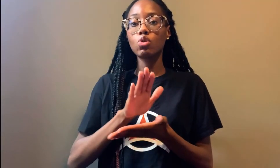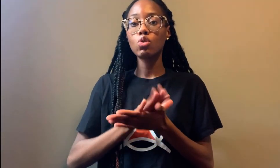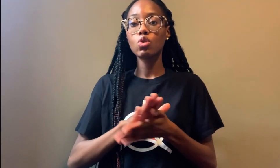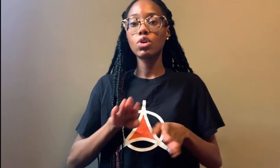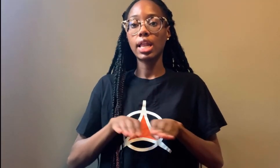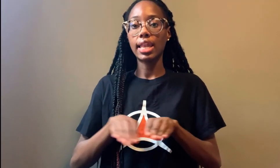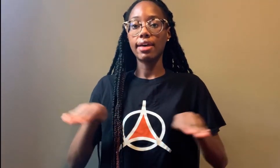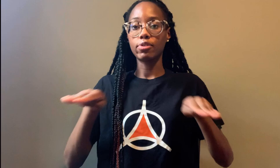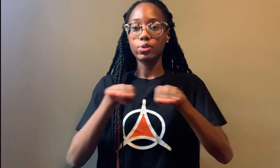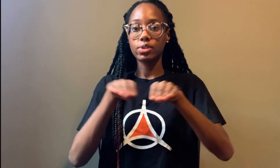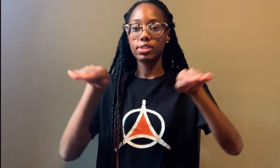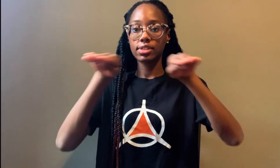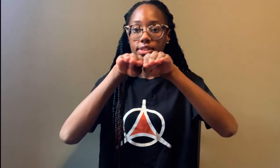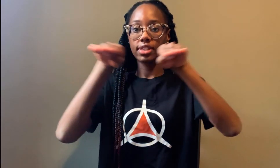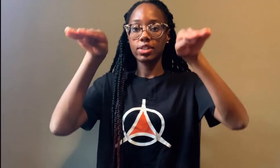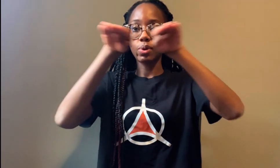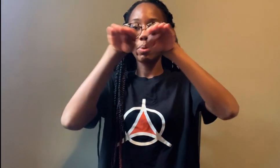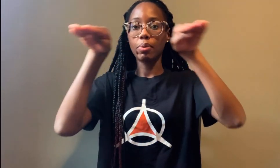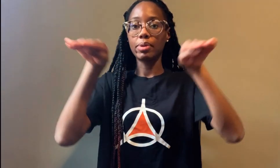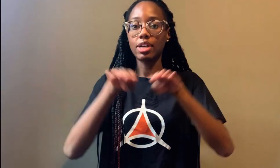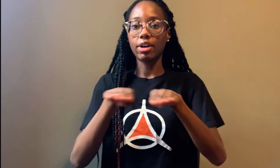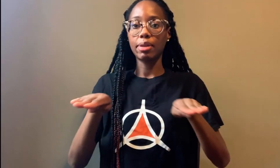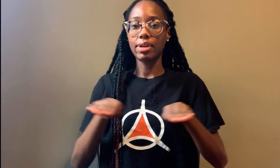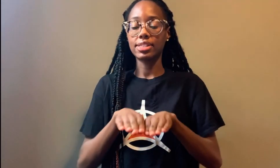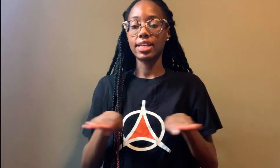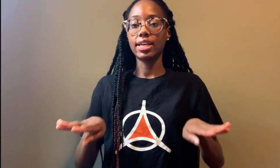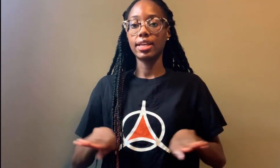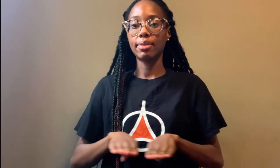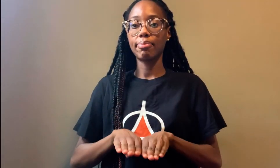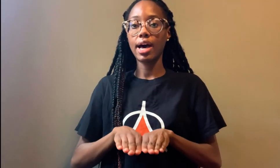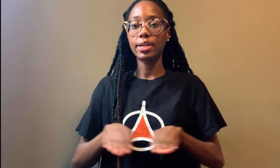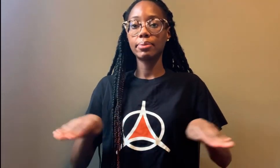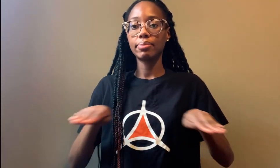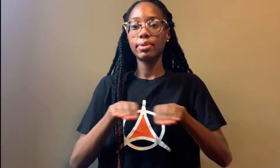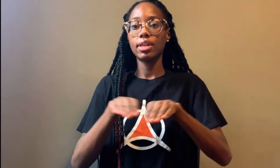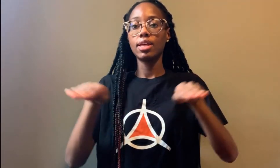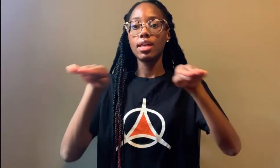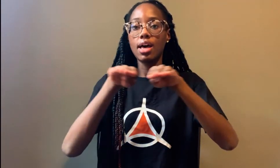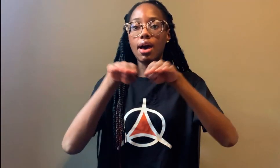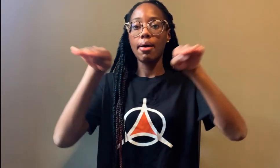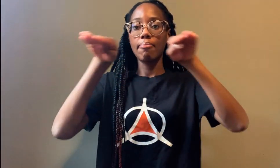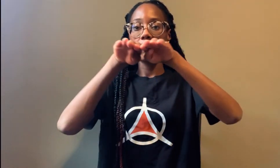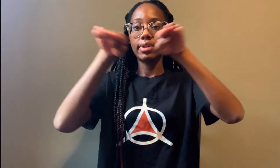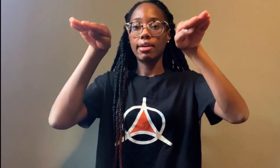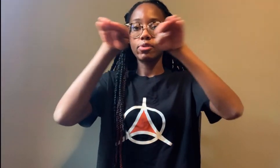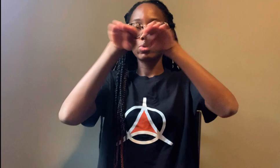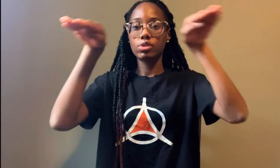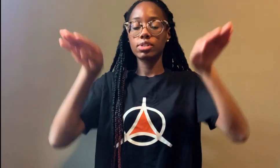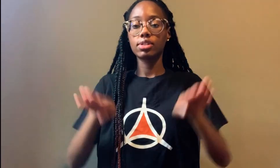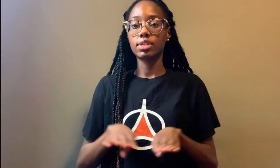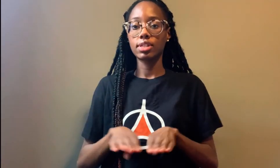school levels is what we will be talking about today. Bottom up levels,